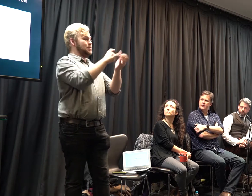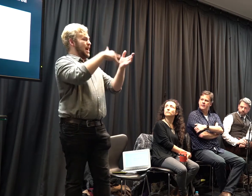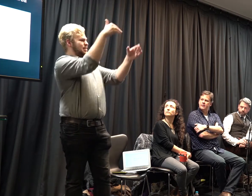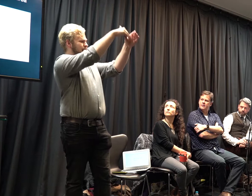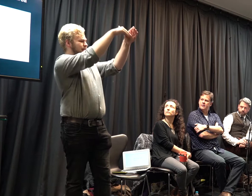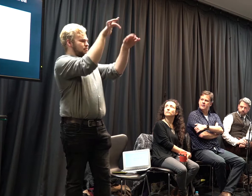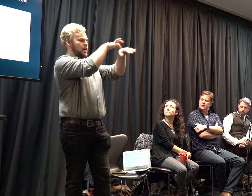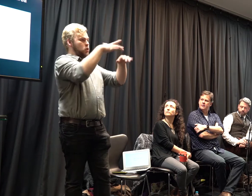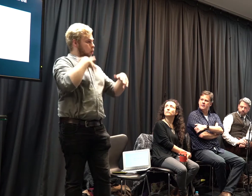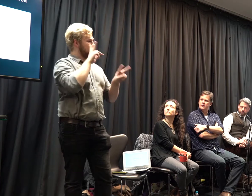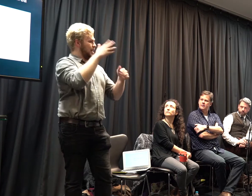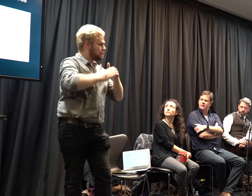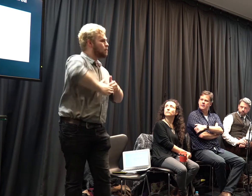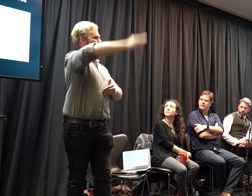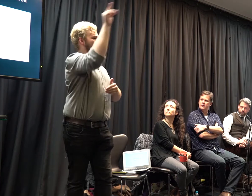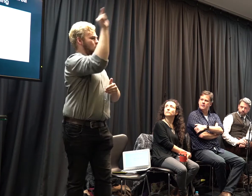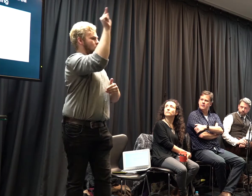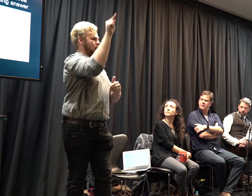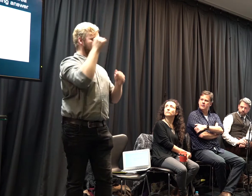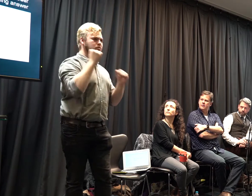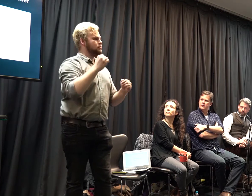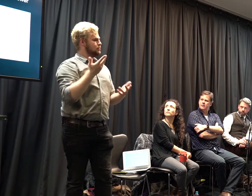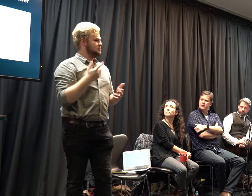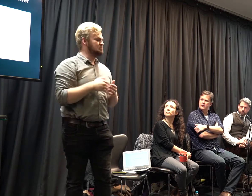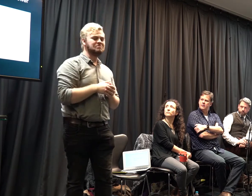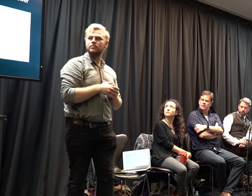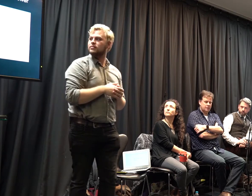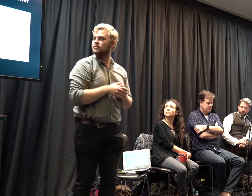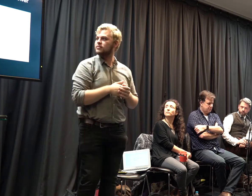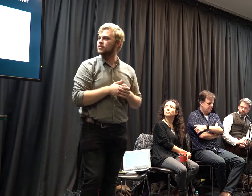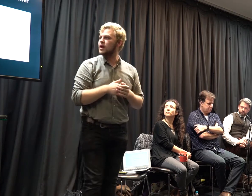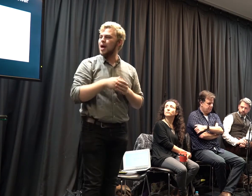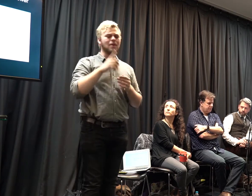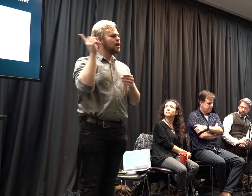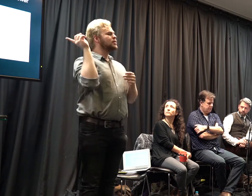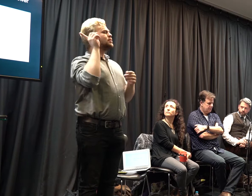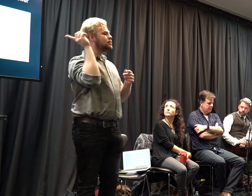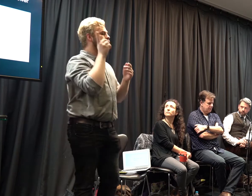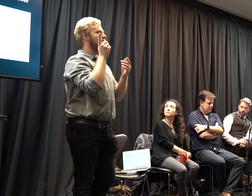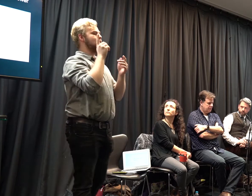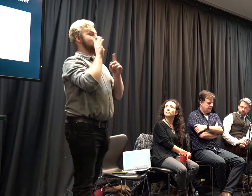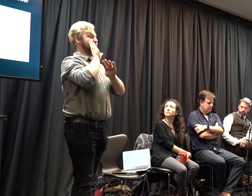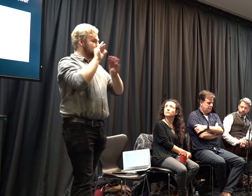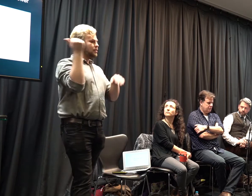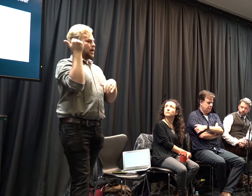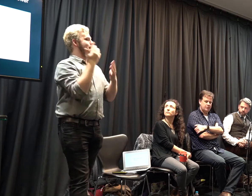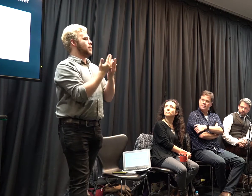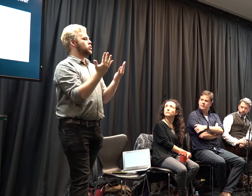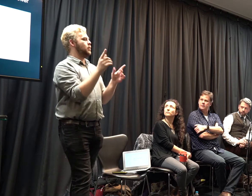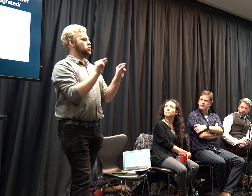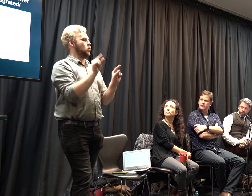The overarching answer was that deaf people wanted more BSL integrated / deaf